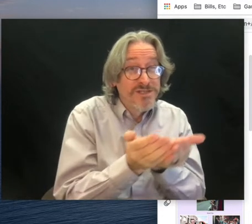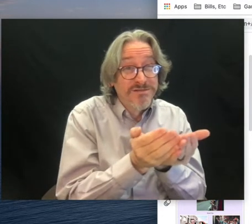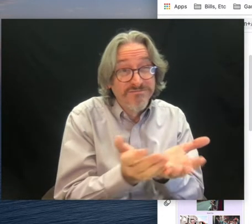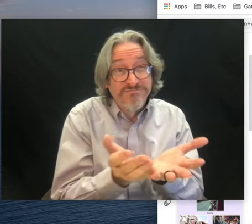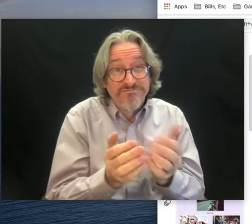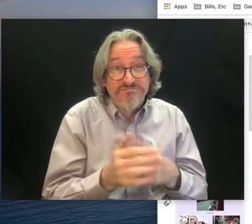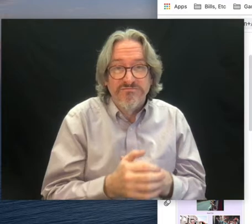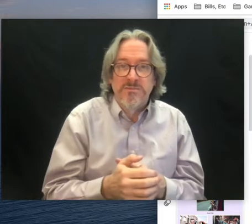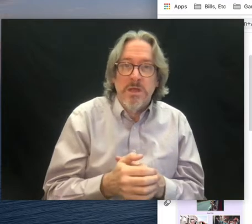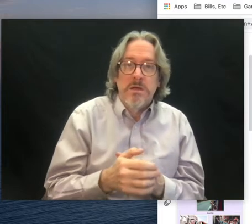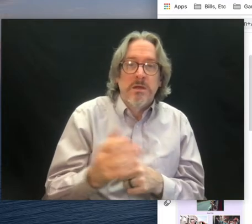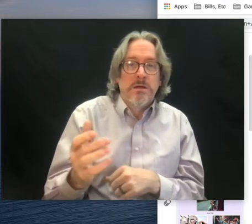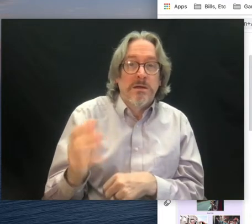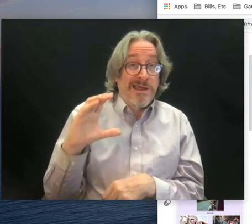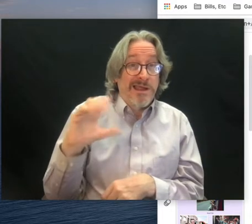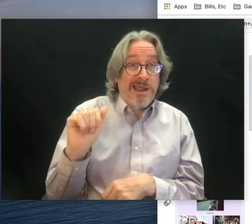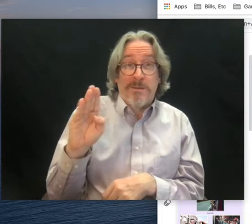cruise.